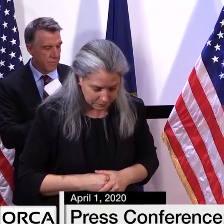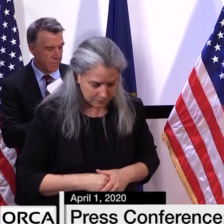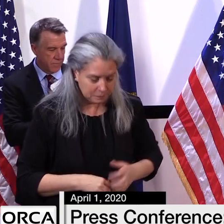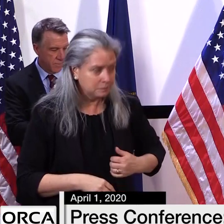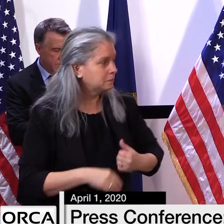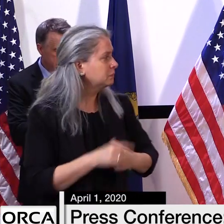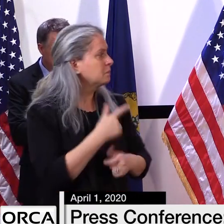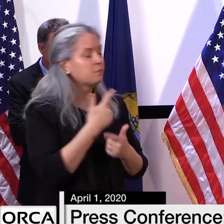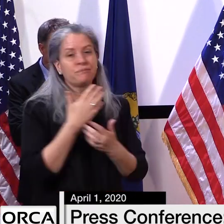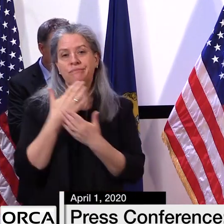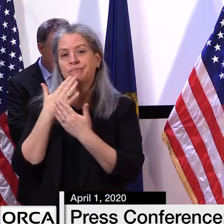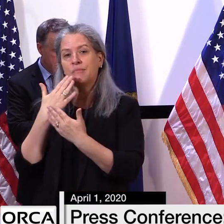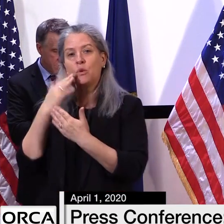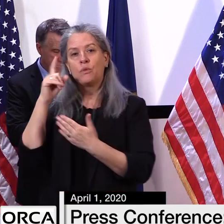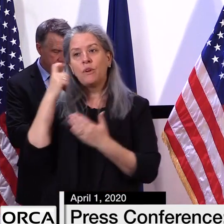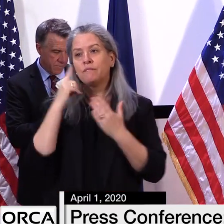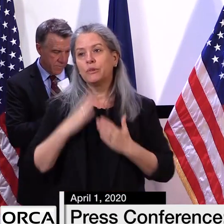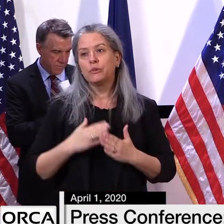Thank you, Governor.